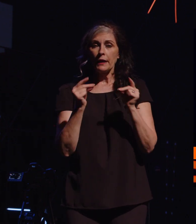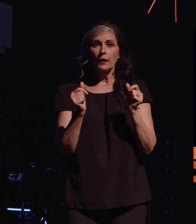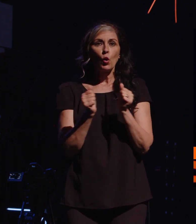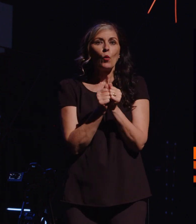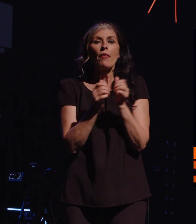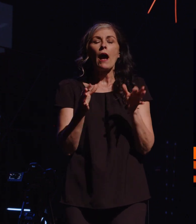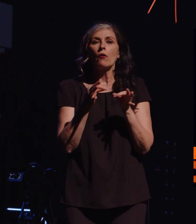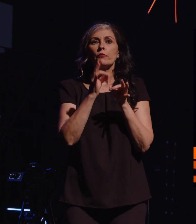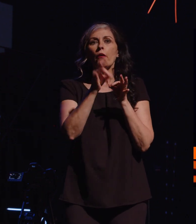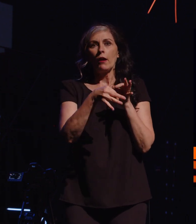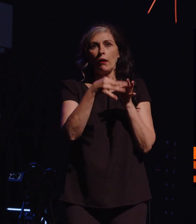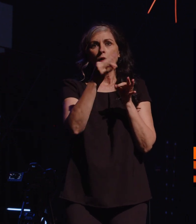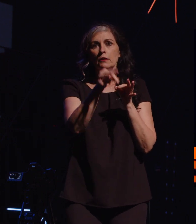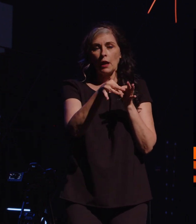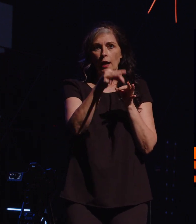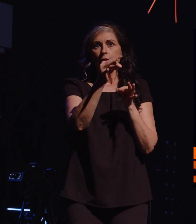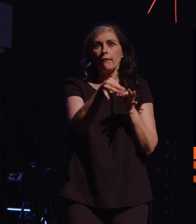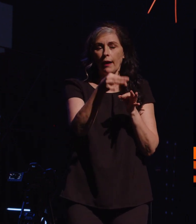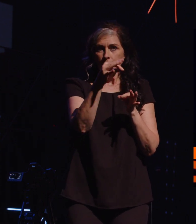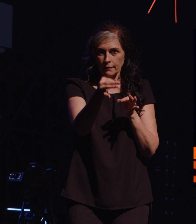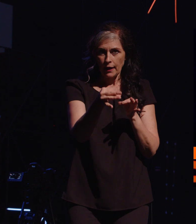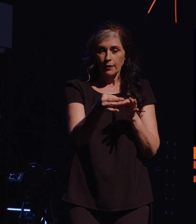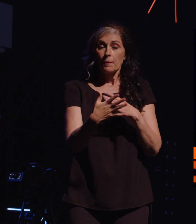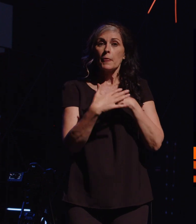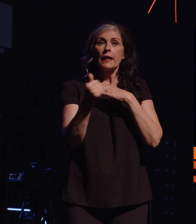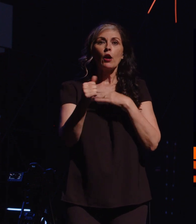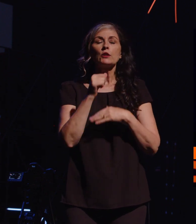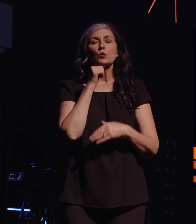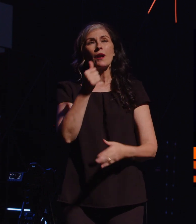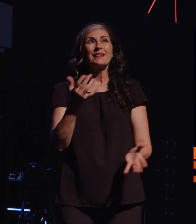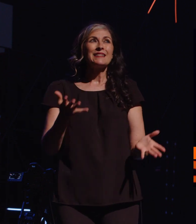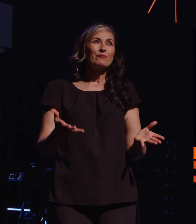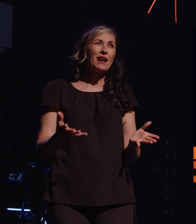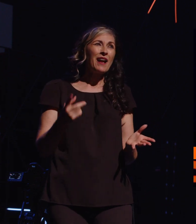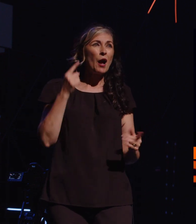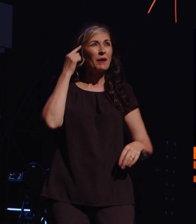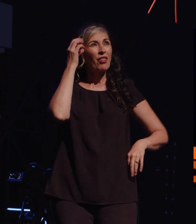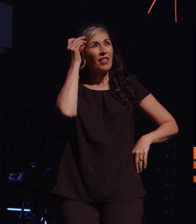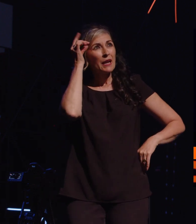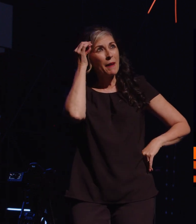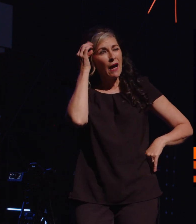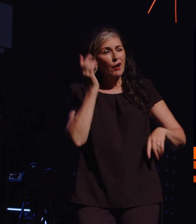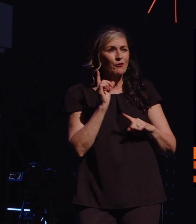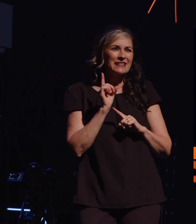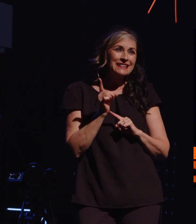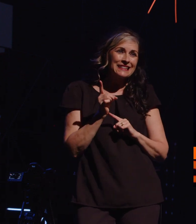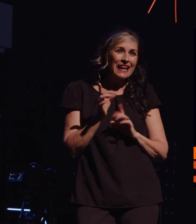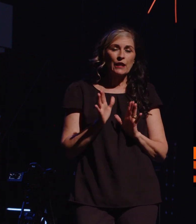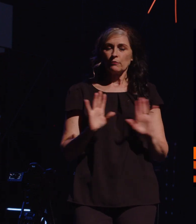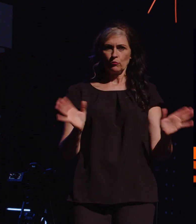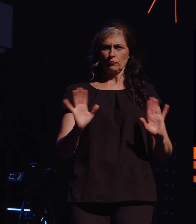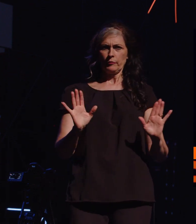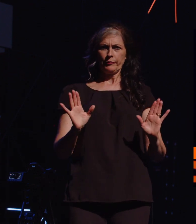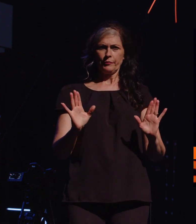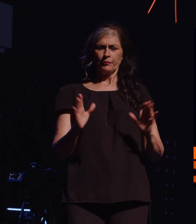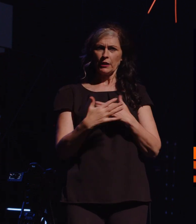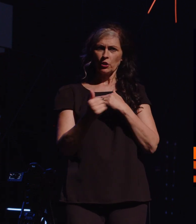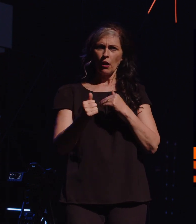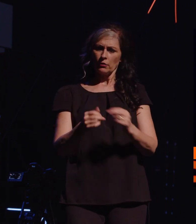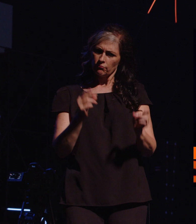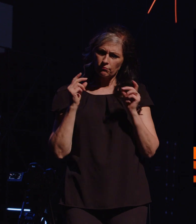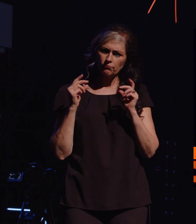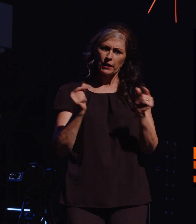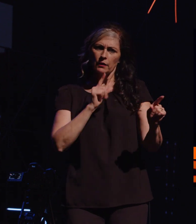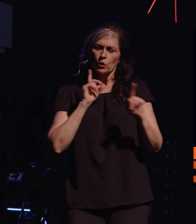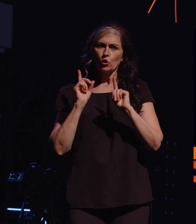without delay. It means that when he calls us, we're not going to be like, let me think about it for a second. It's like, no, he's calling me, I'm going to